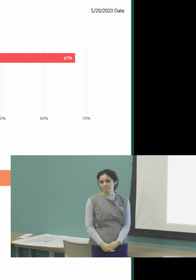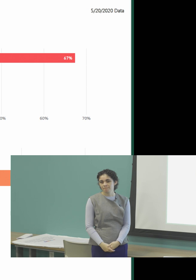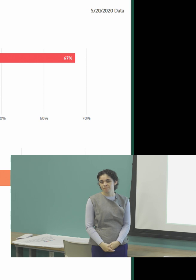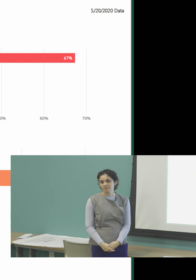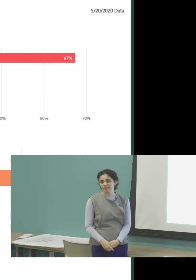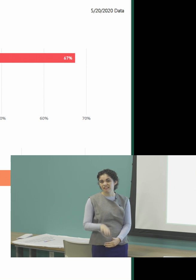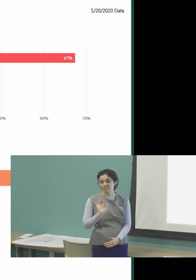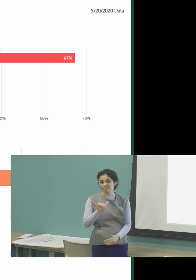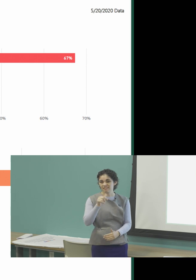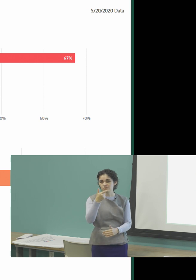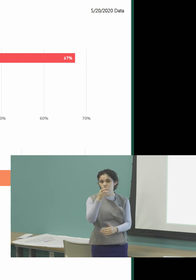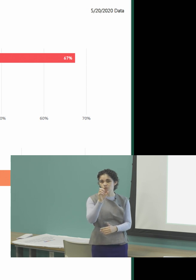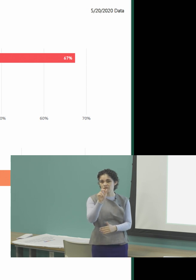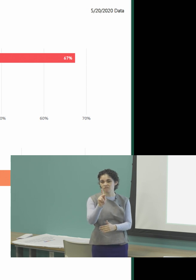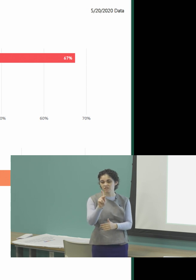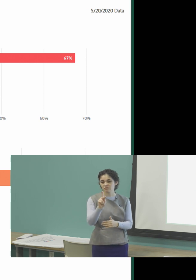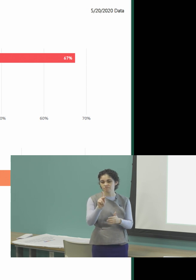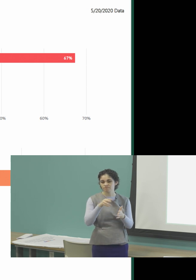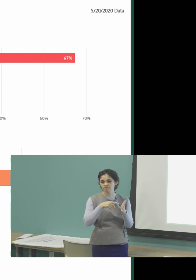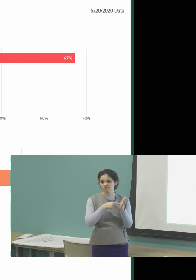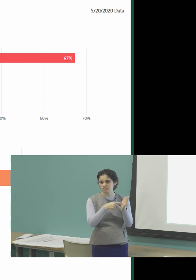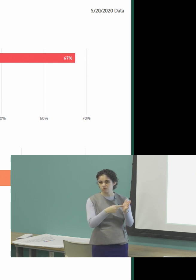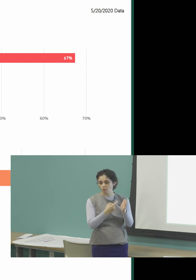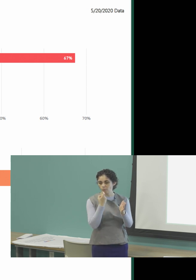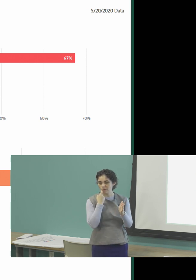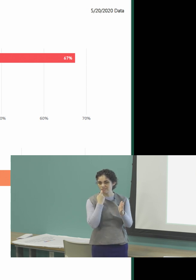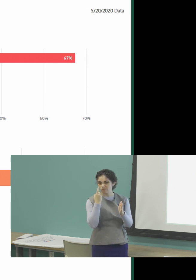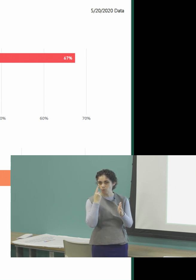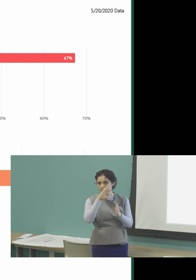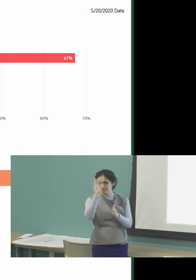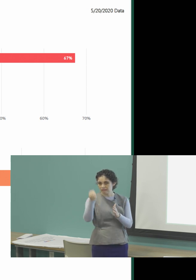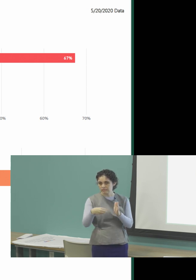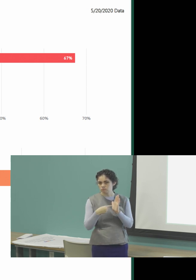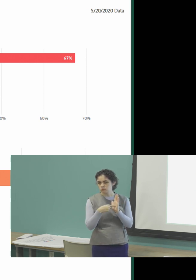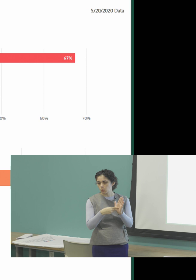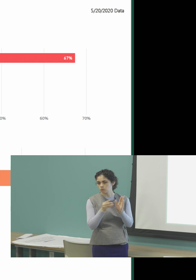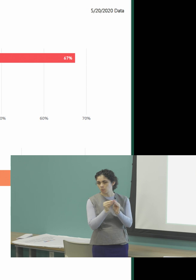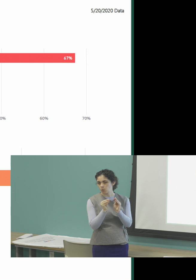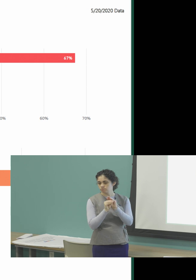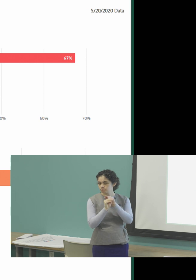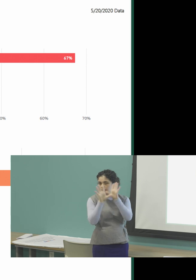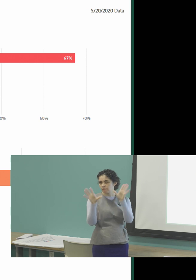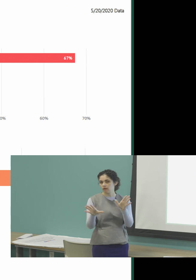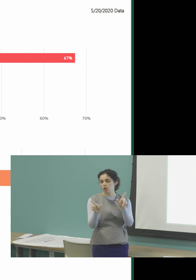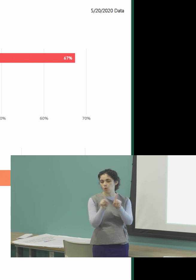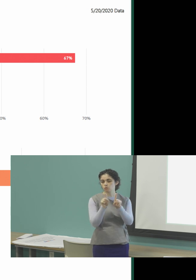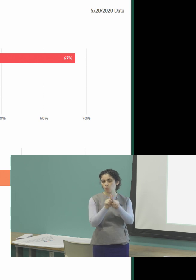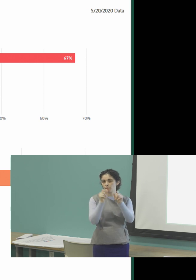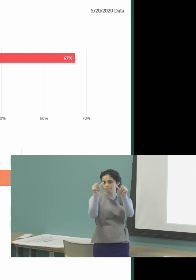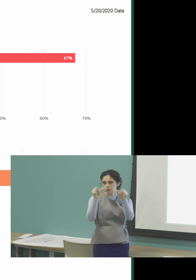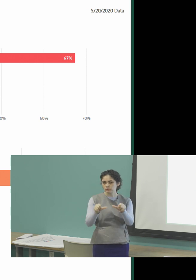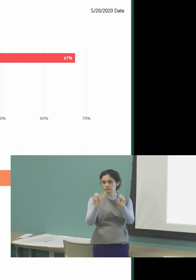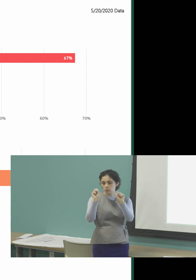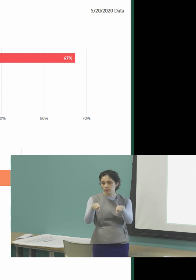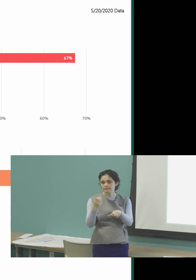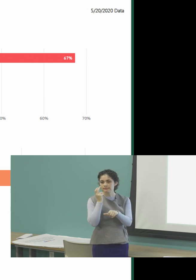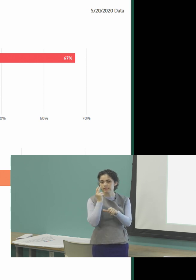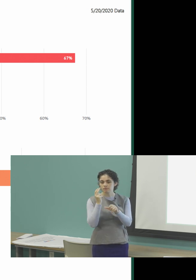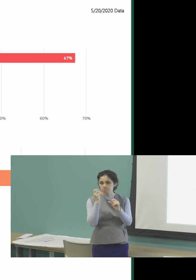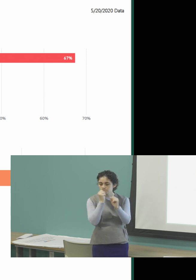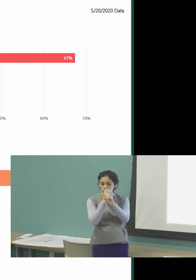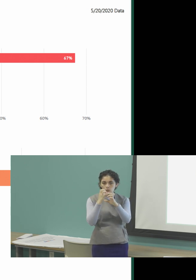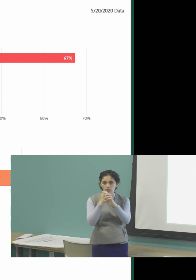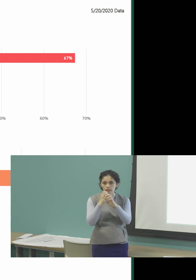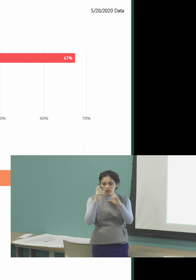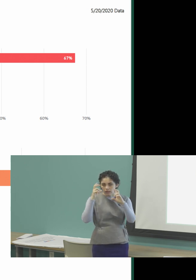This is a graphical representation of what I just shared on percentages. And again, this will be posted so that you can look at it more closely